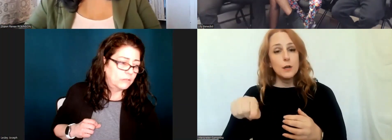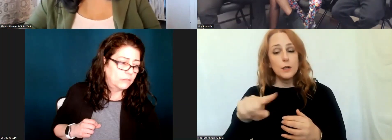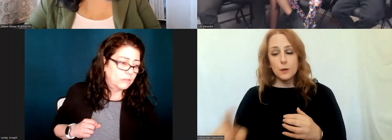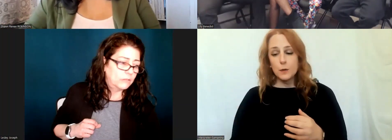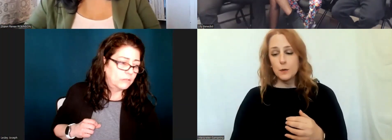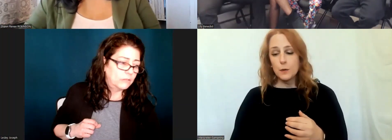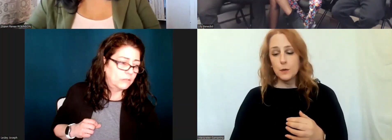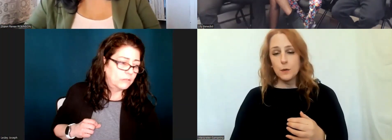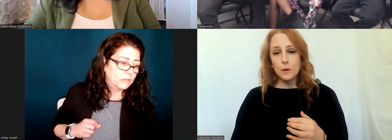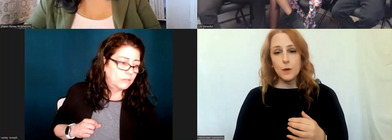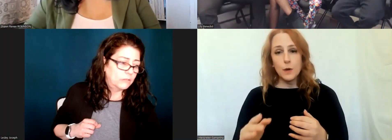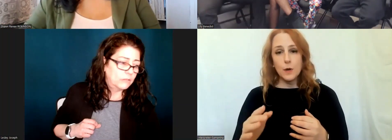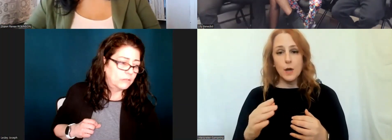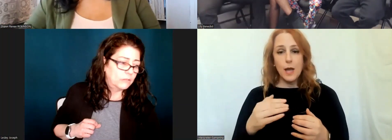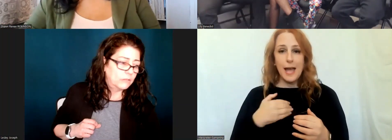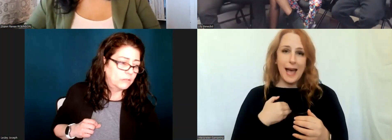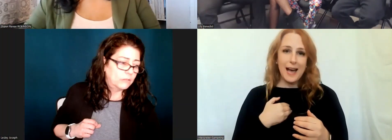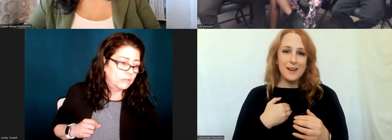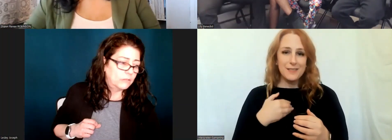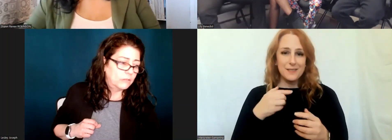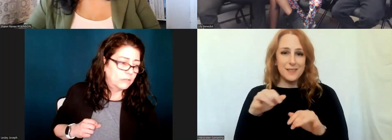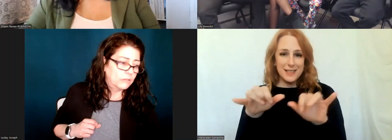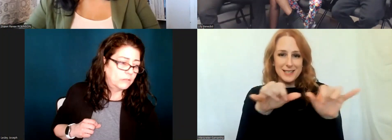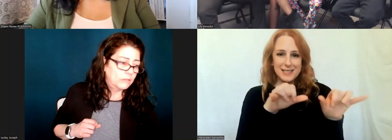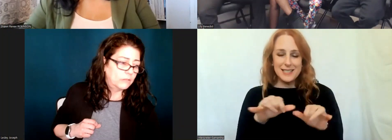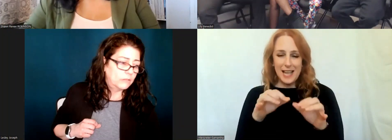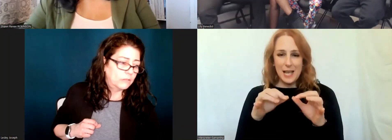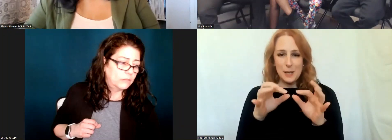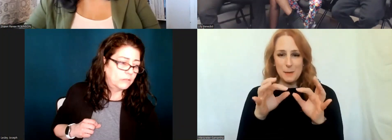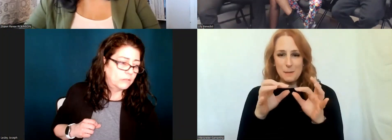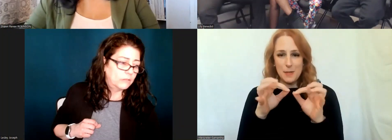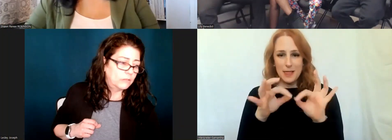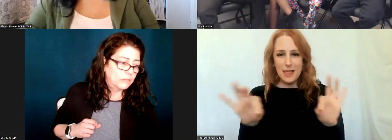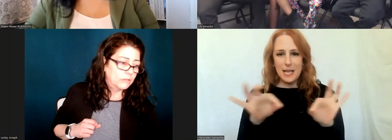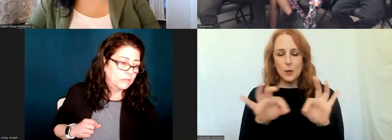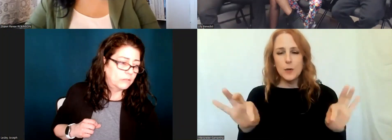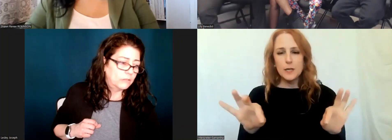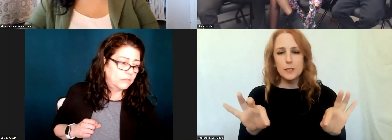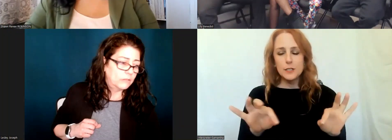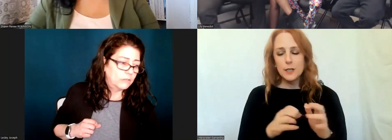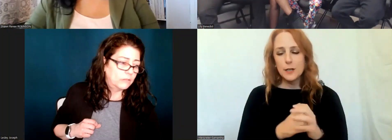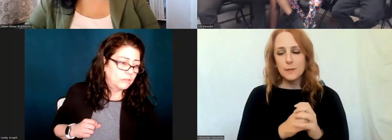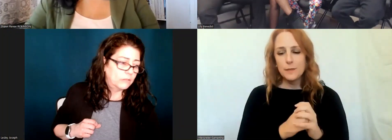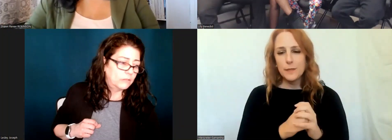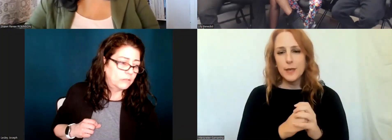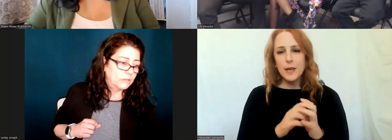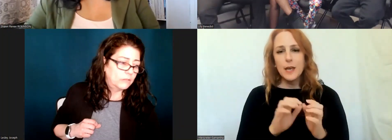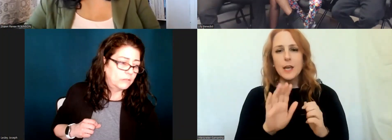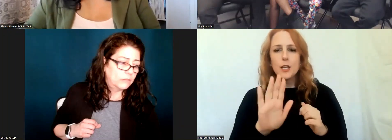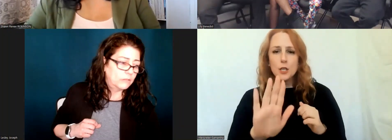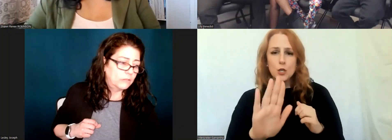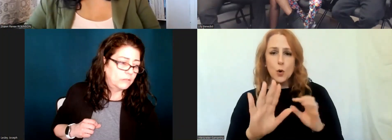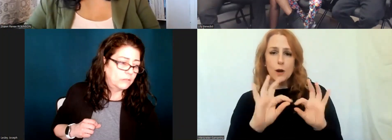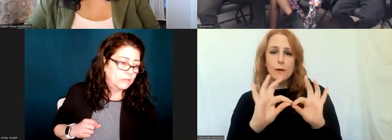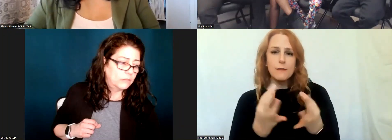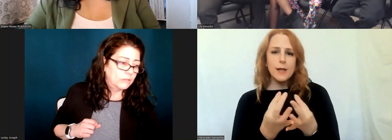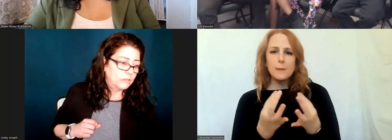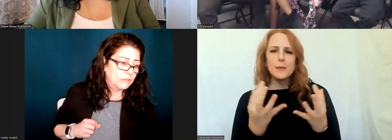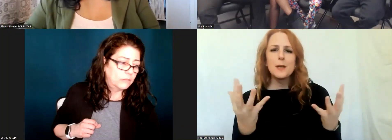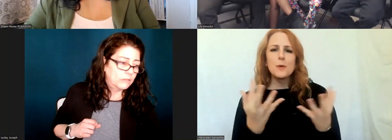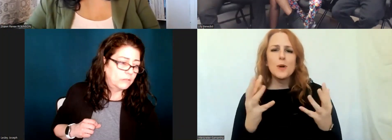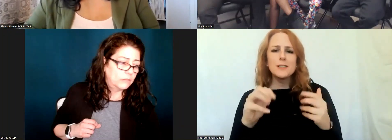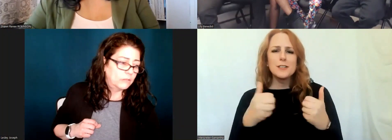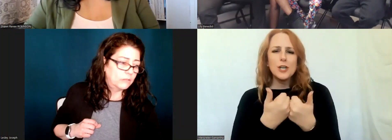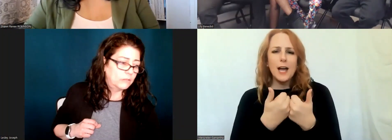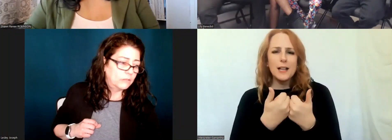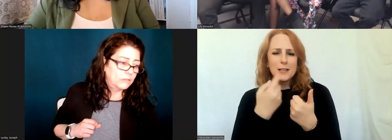the same language, can you tell us what are some of your greatest challenges in your family for language access?